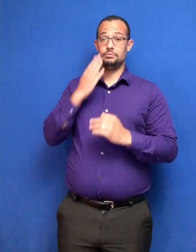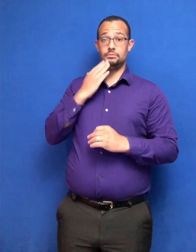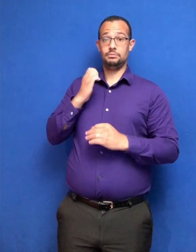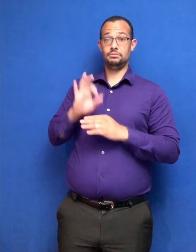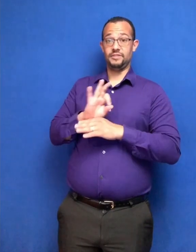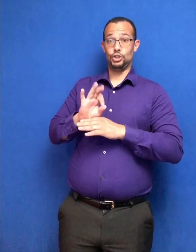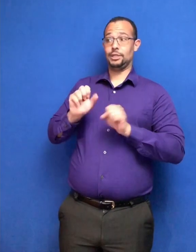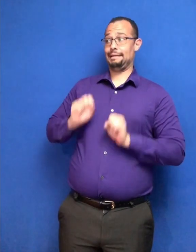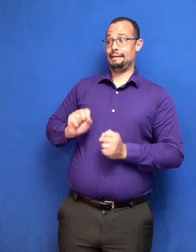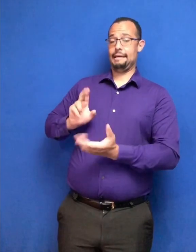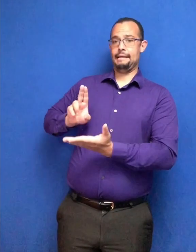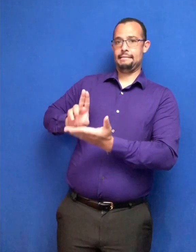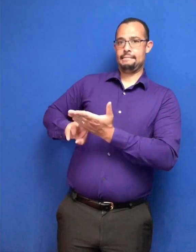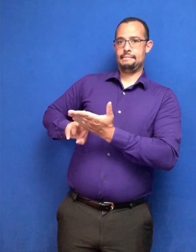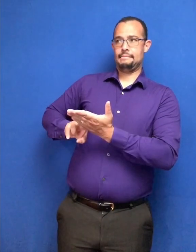check in.